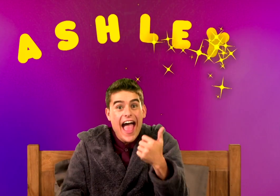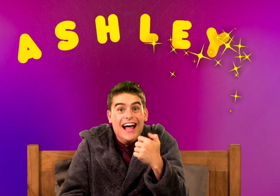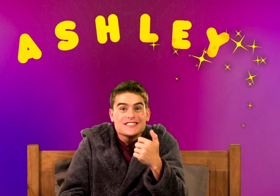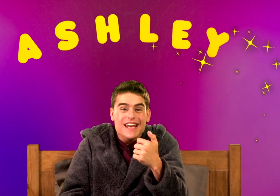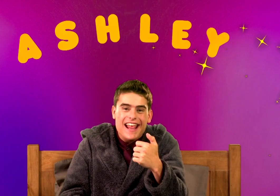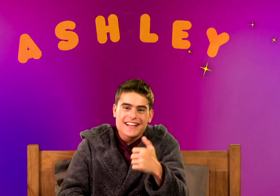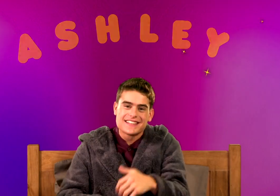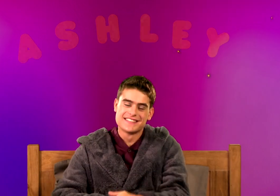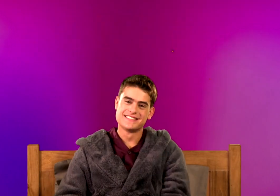Ashley.